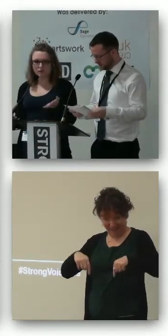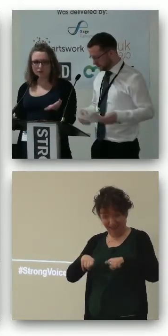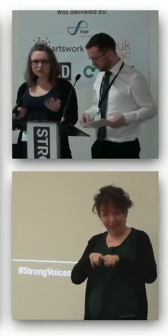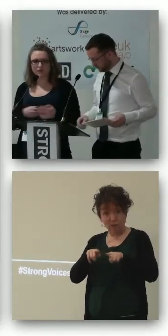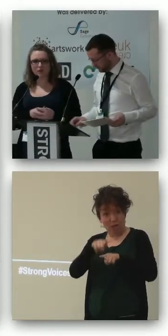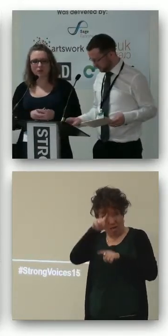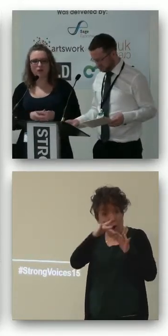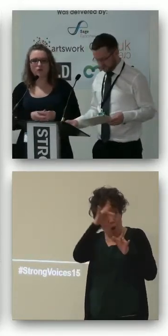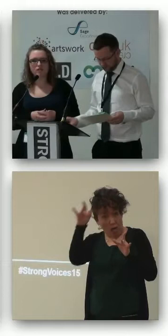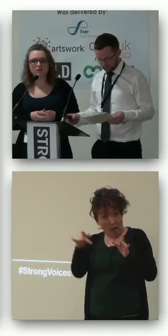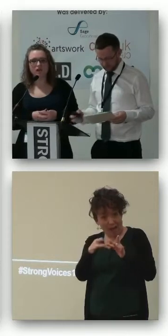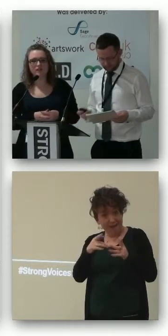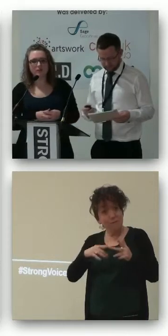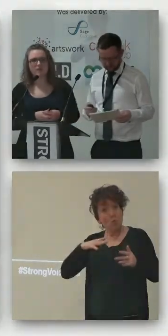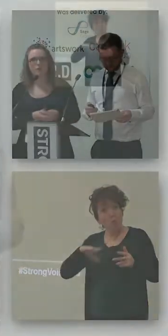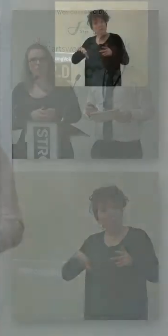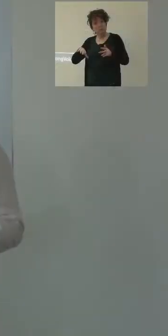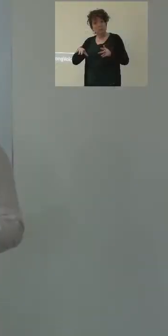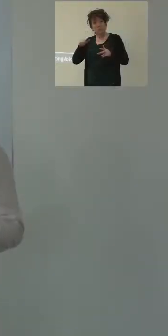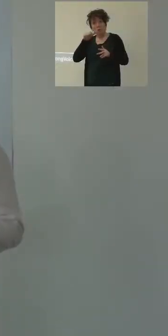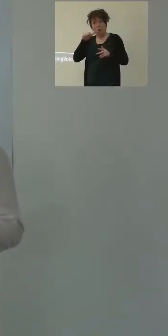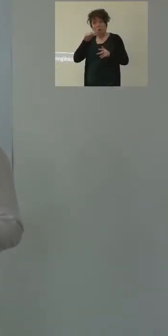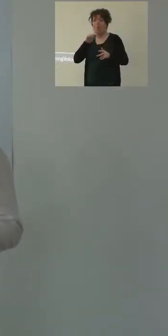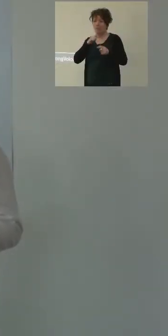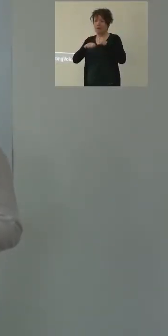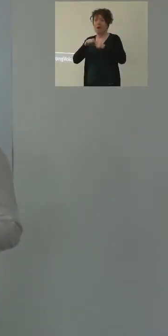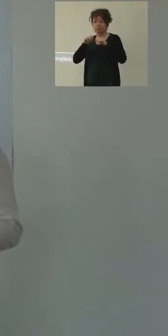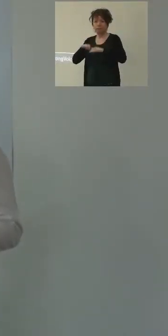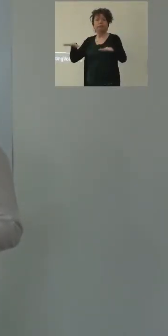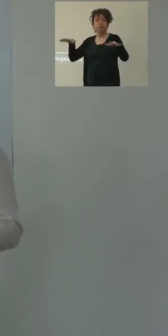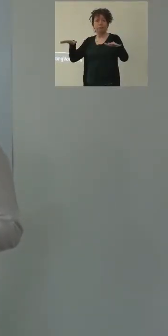room, and for those of you watching online as well, they will be made available.